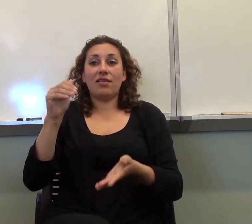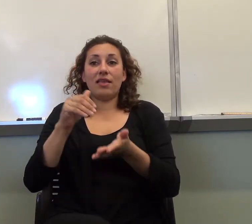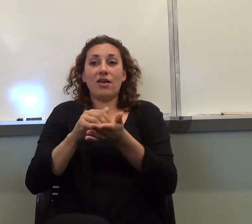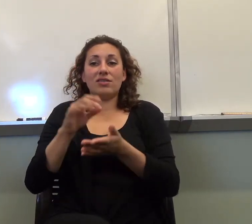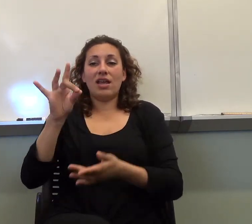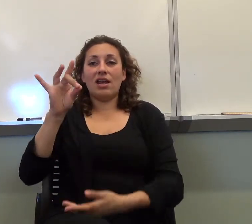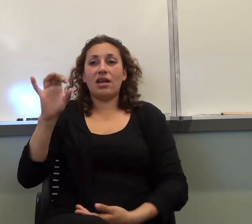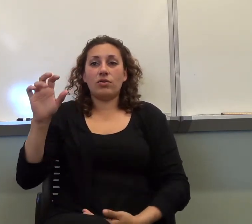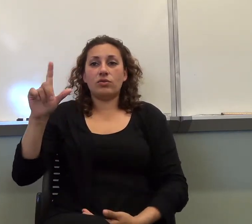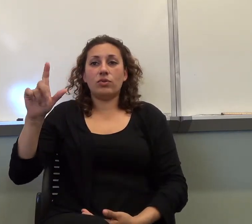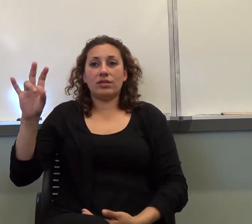67,827 feet.